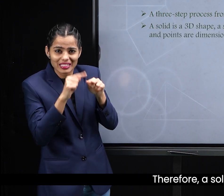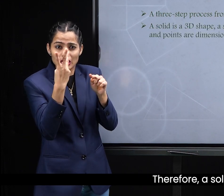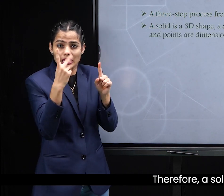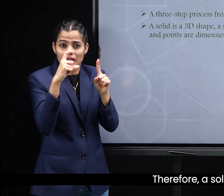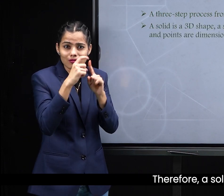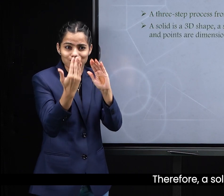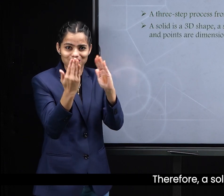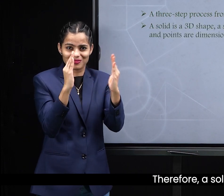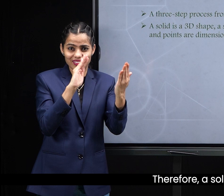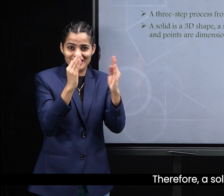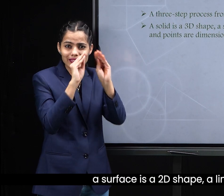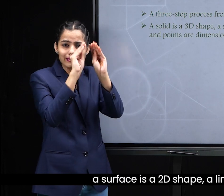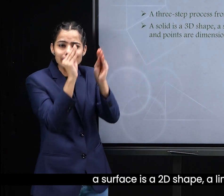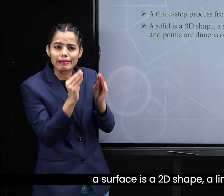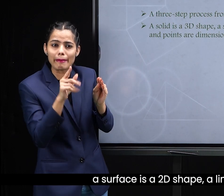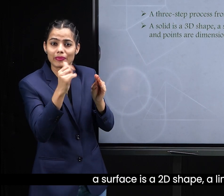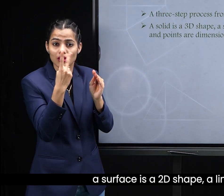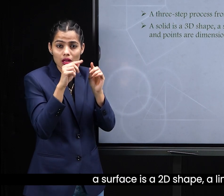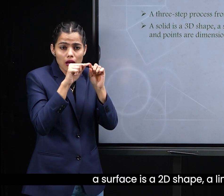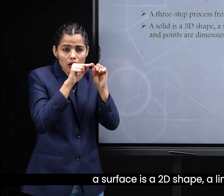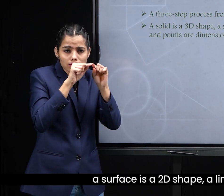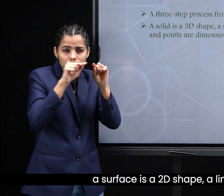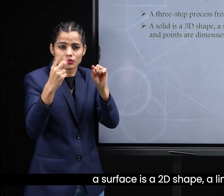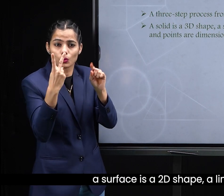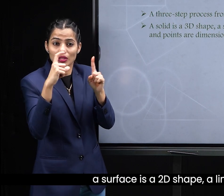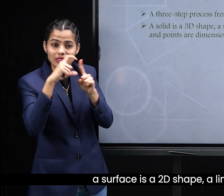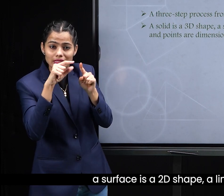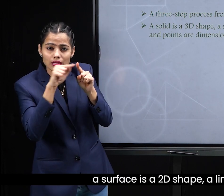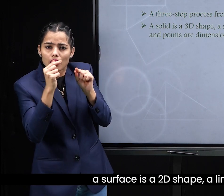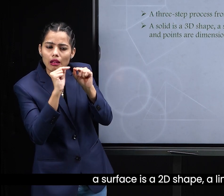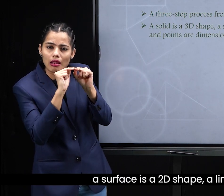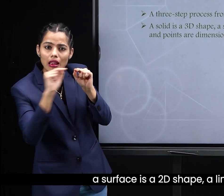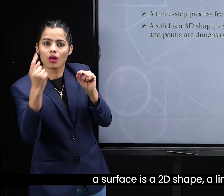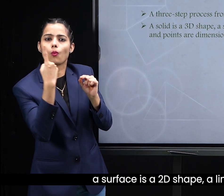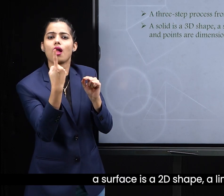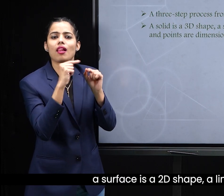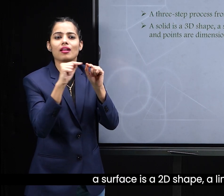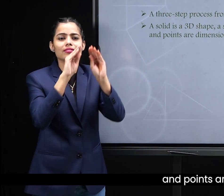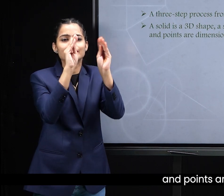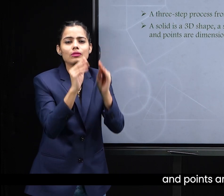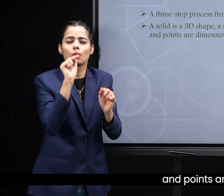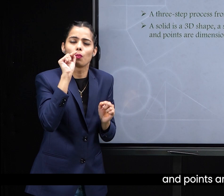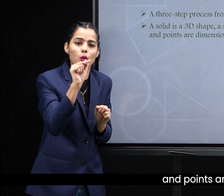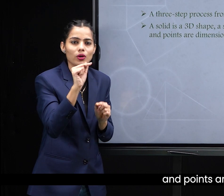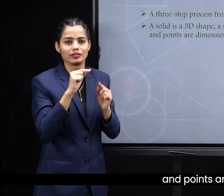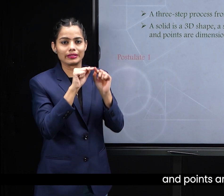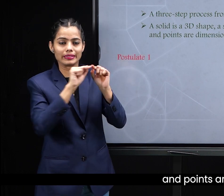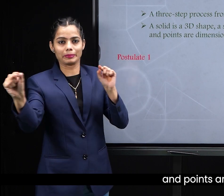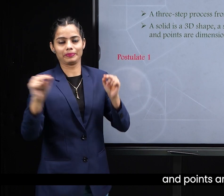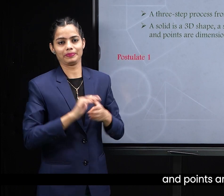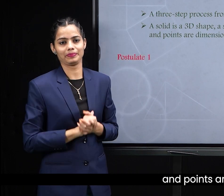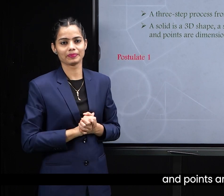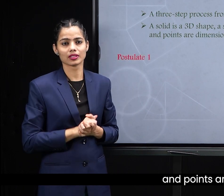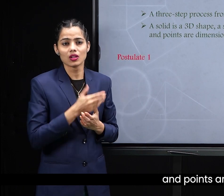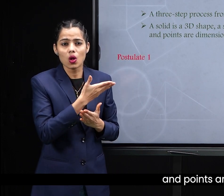Therefore, a solid is a 3D shape, a surface is a 2D shape, a line is a one-dimension shape, and points are